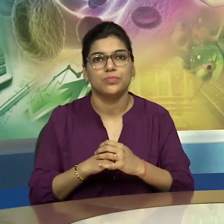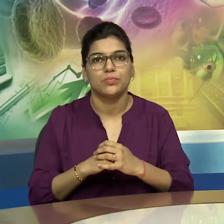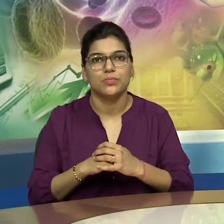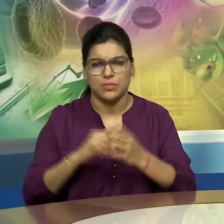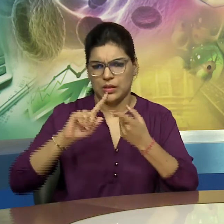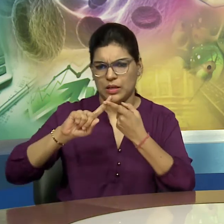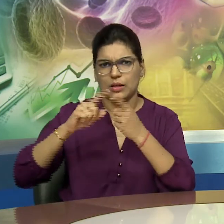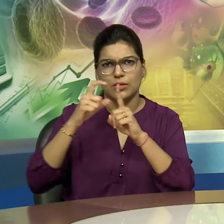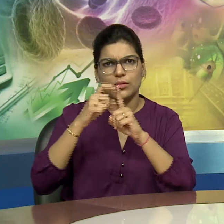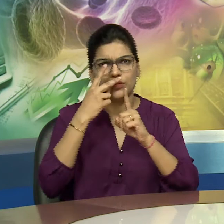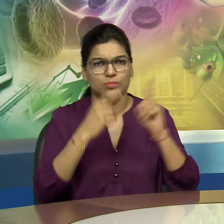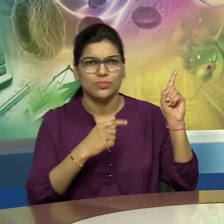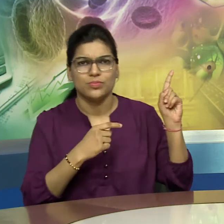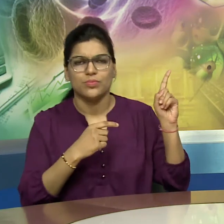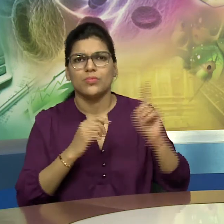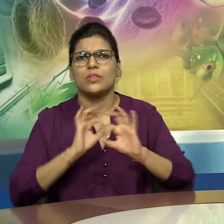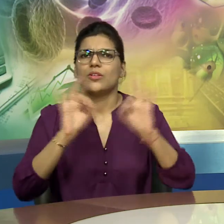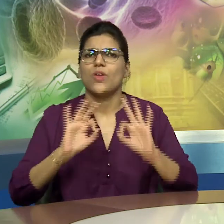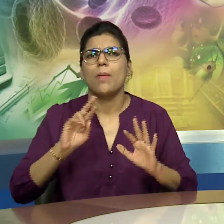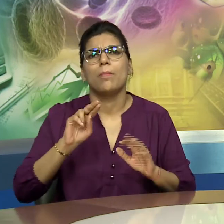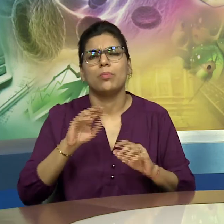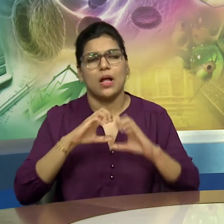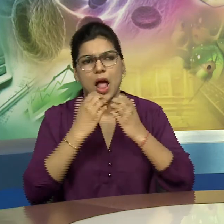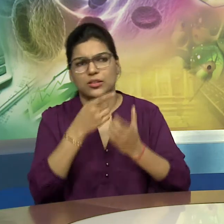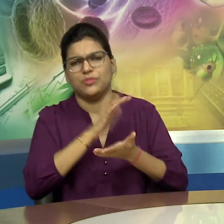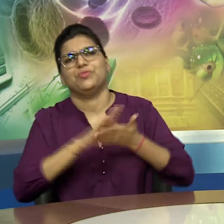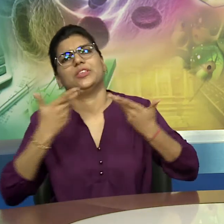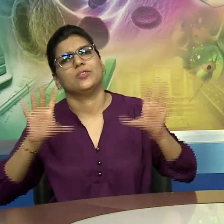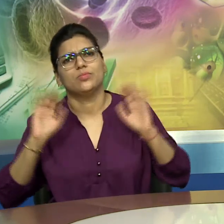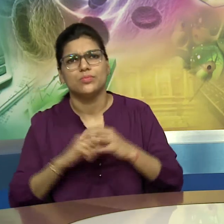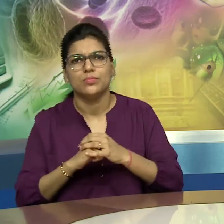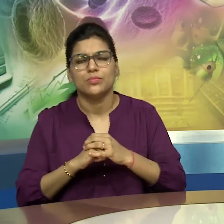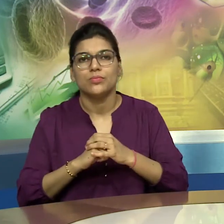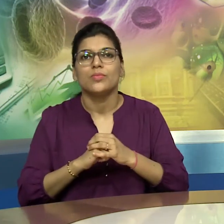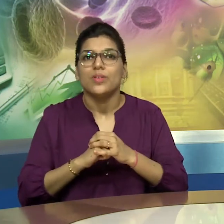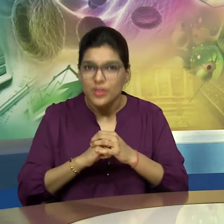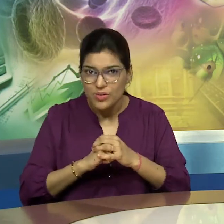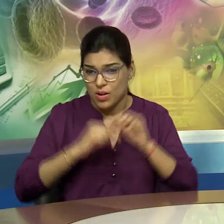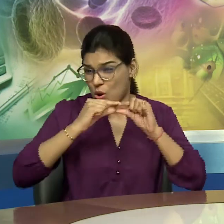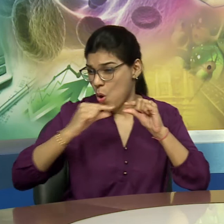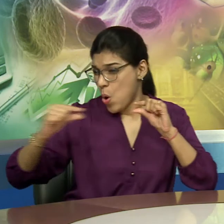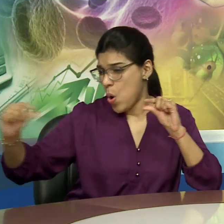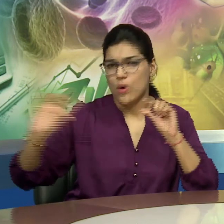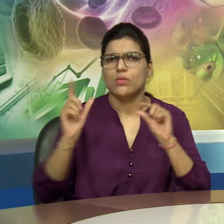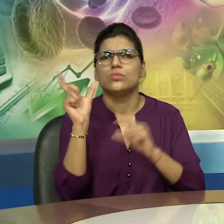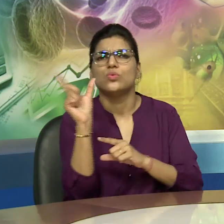The statement is he finished the class. or you can say the class is